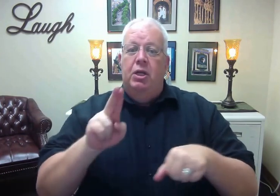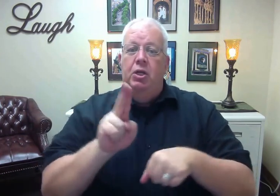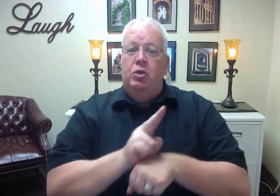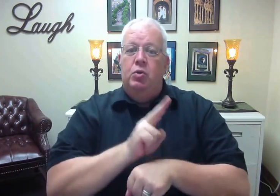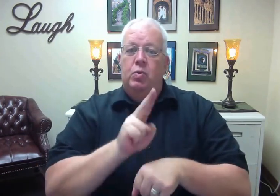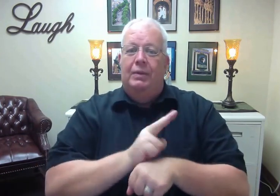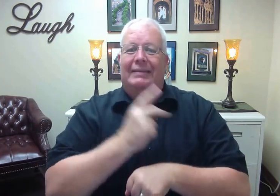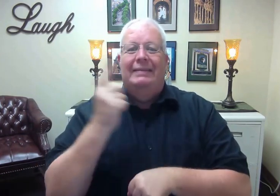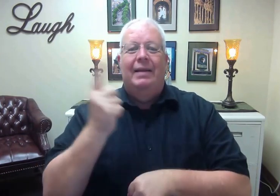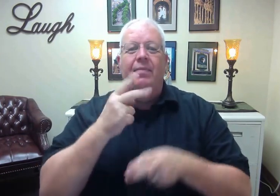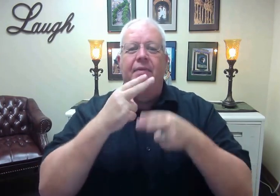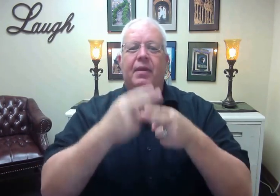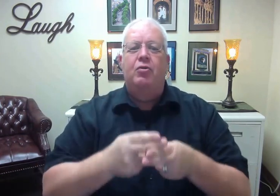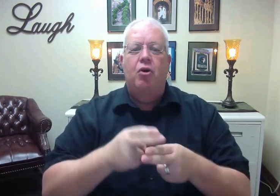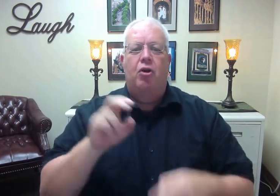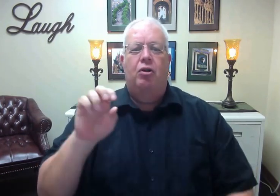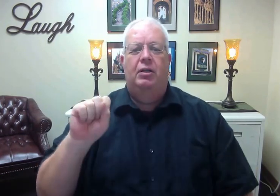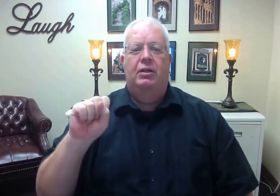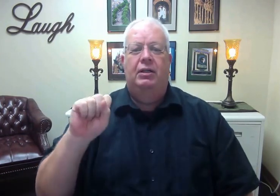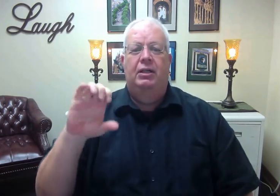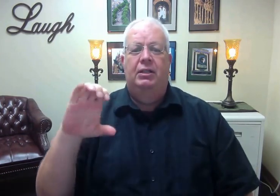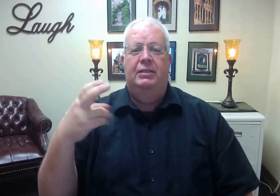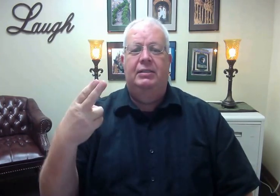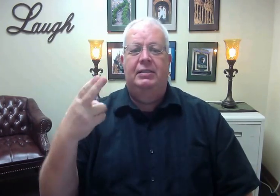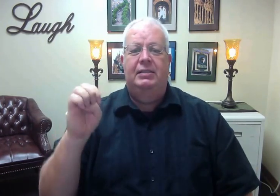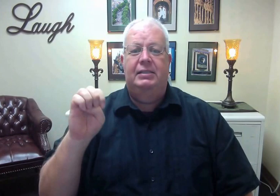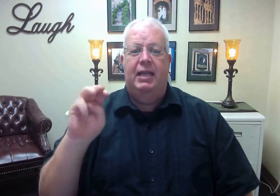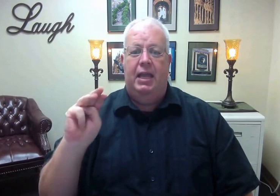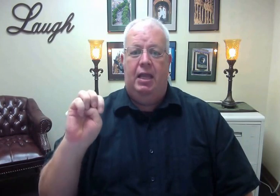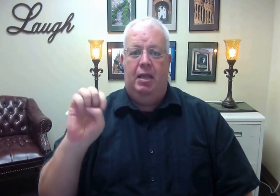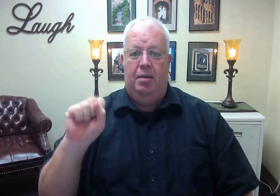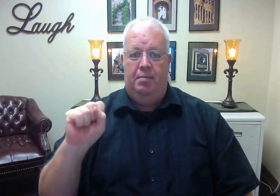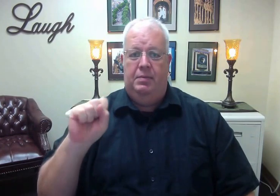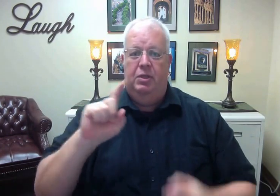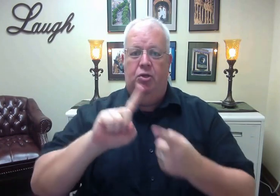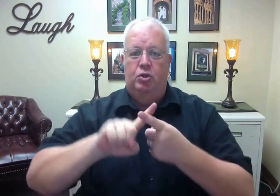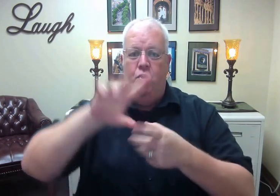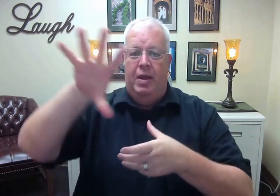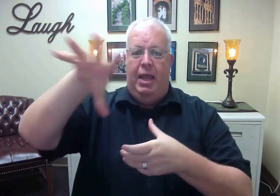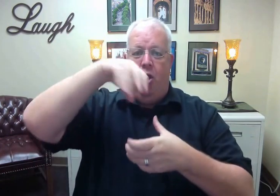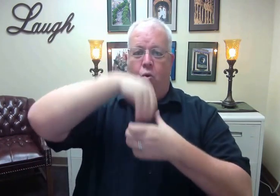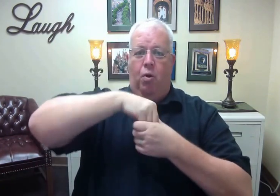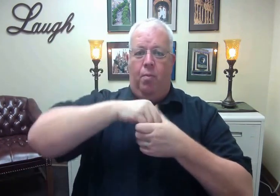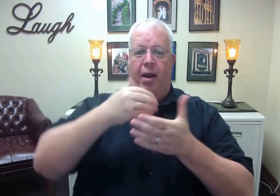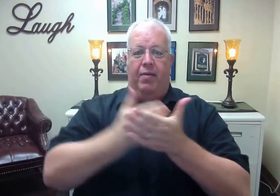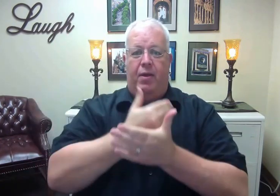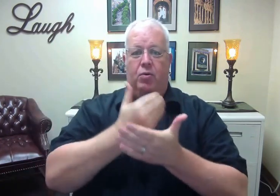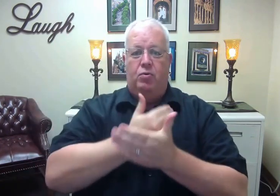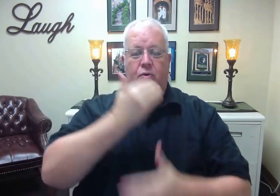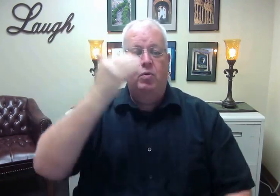Children use something called schemes to incorporate their new knowledge.